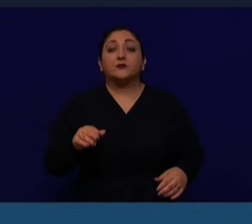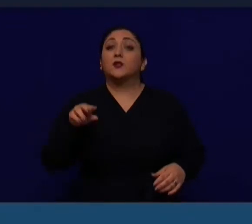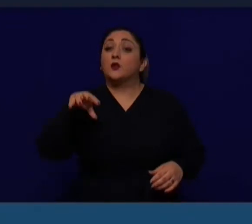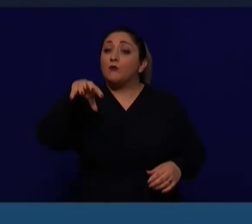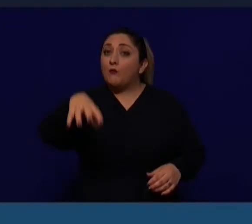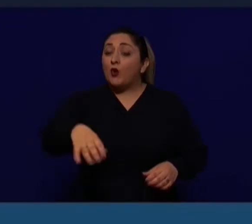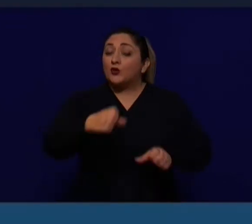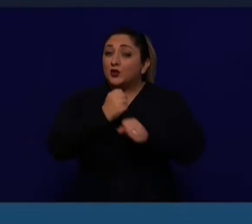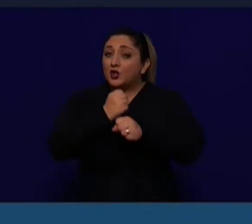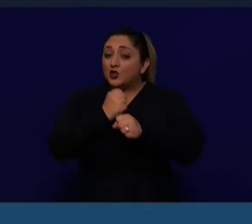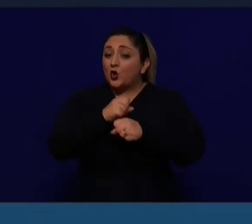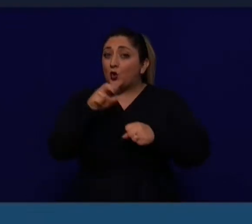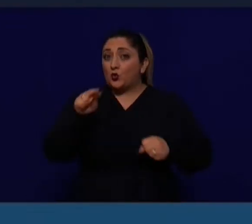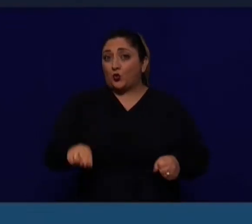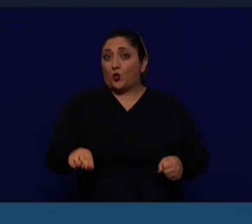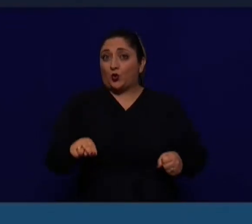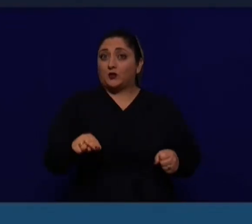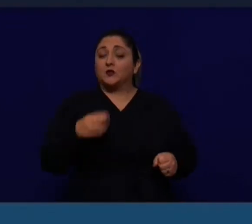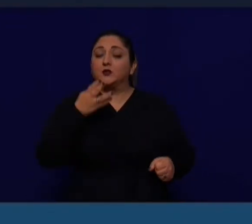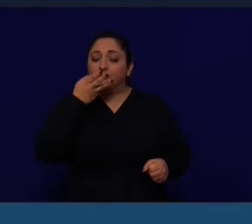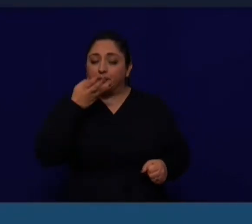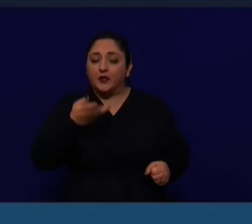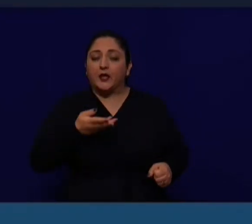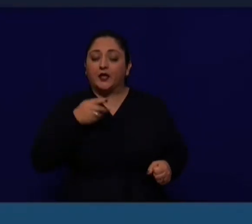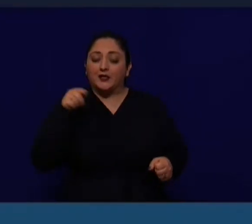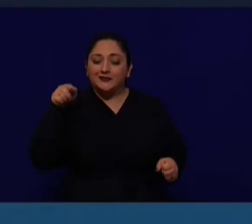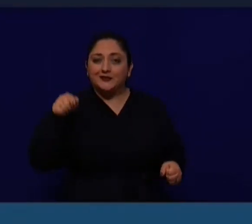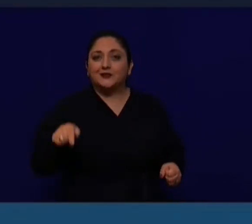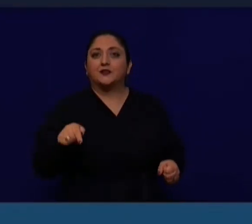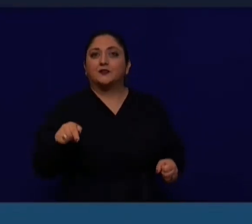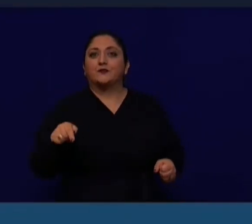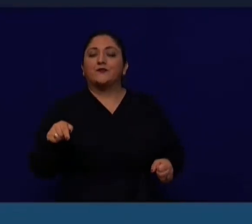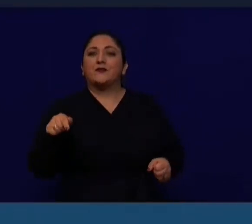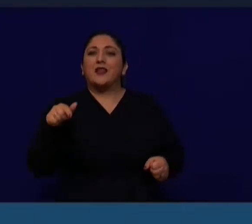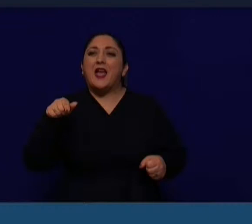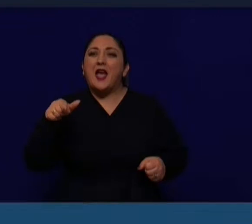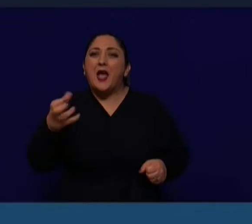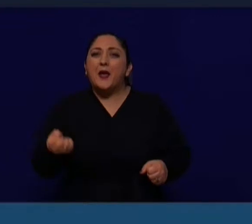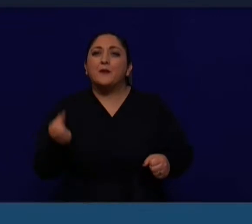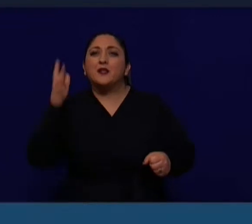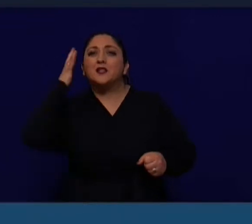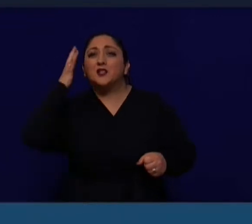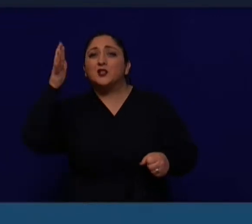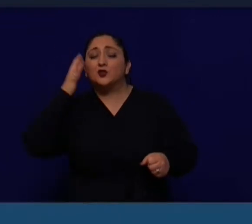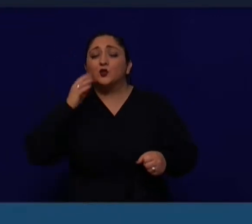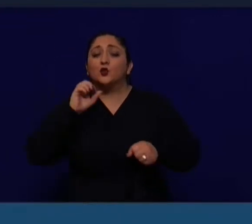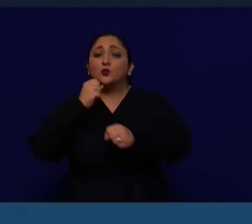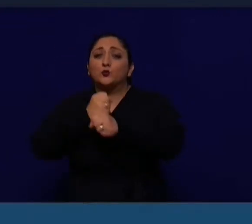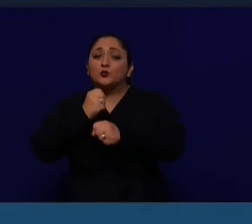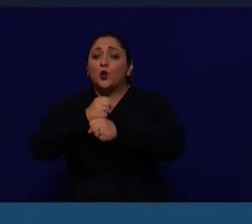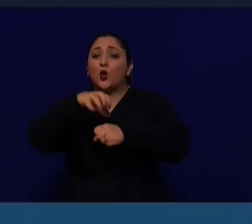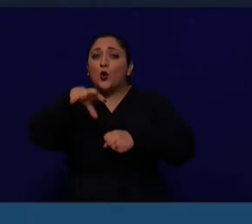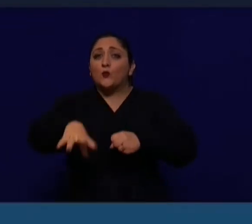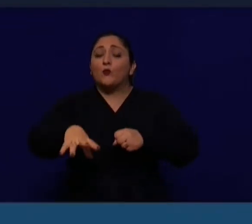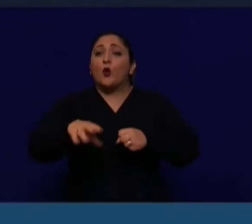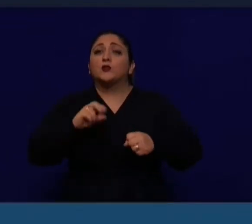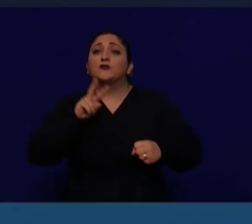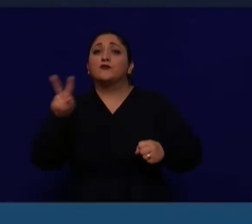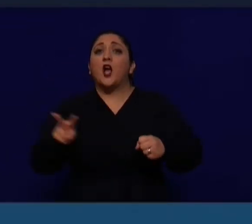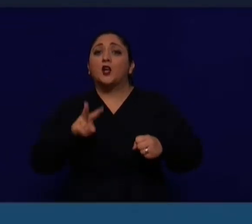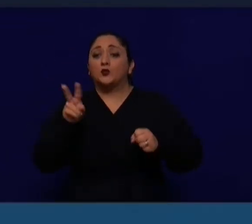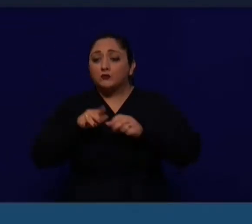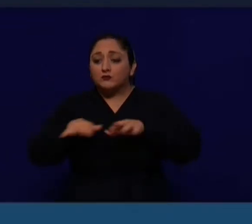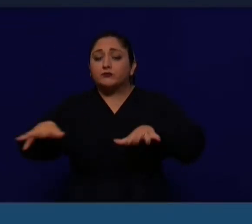Workplace ukoll bħalma spjegajna ukoll hija sitwazzjoni fejn hemmhekk għandek numru ta' każijiet li jittieħdu minn fuq il-post